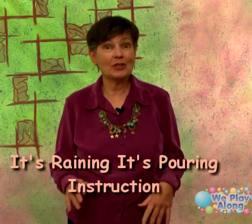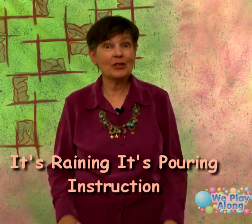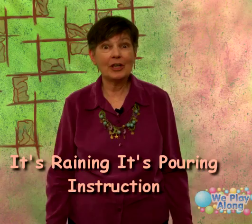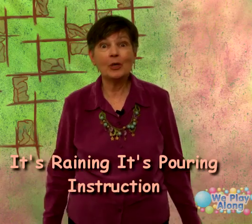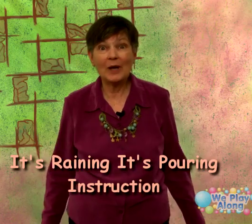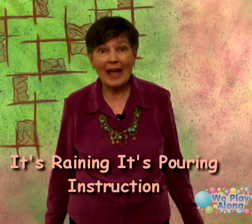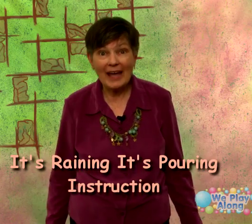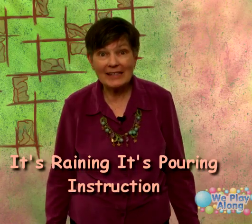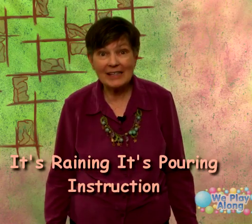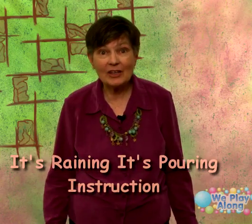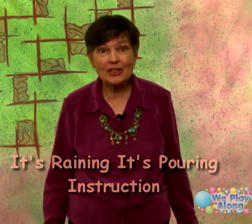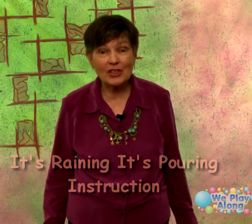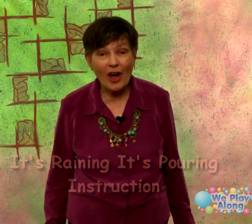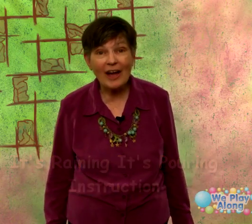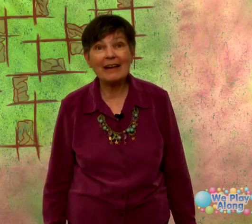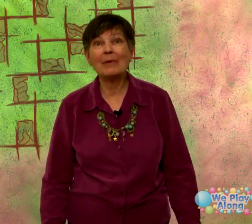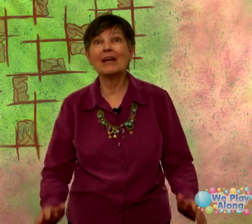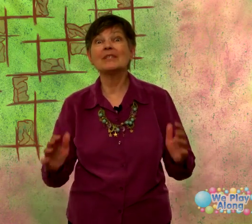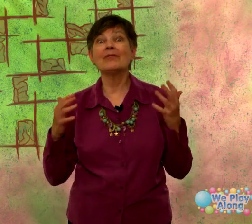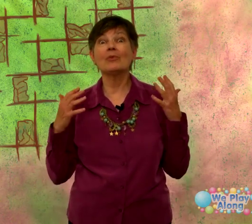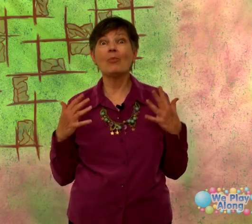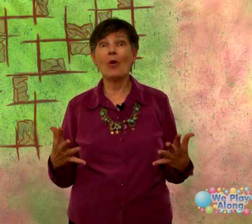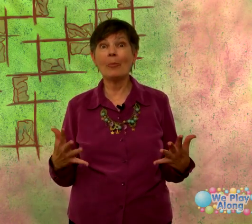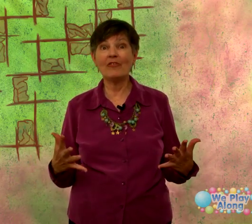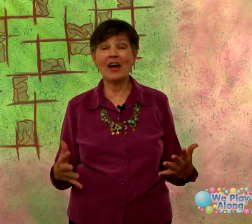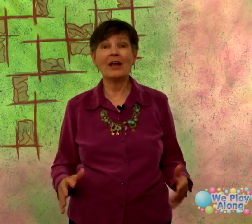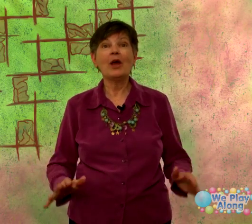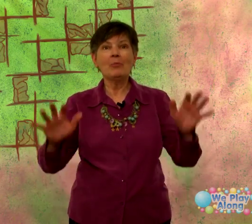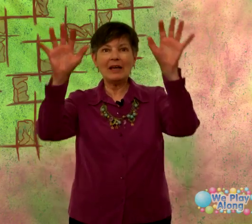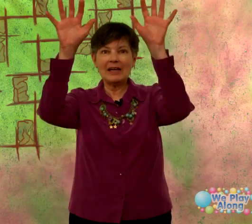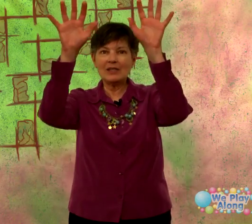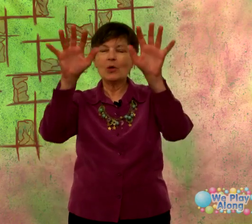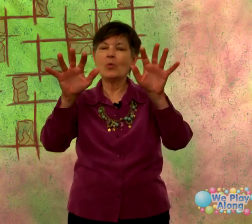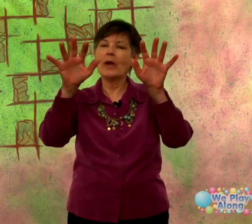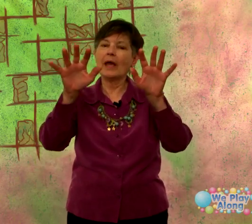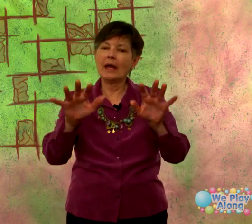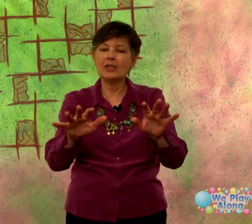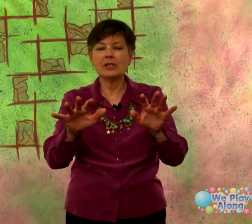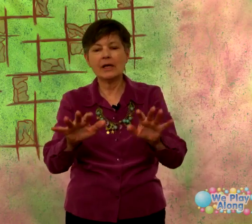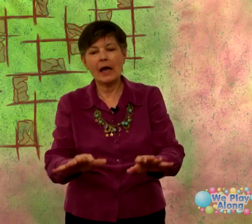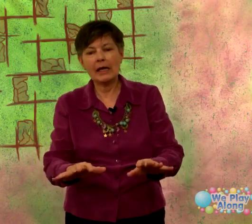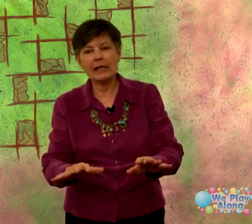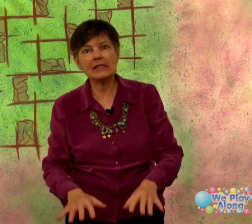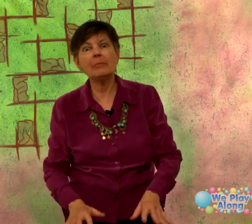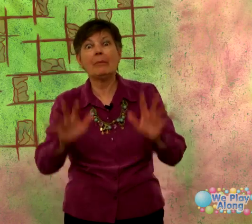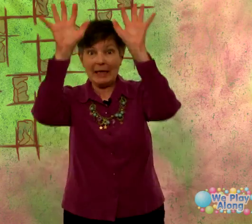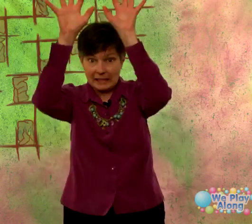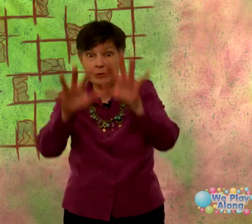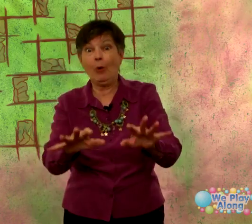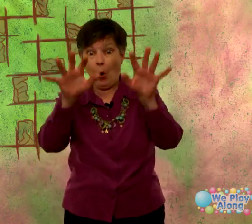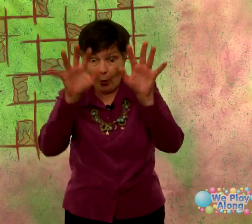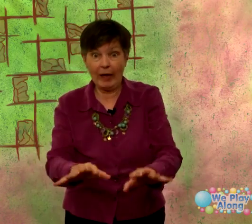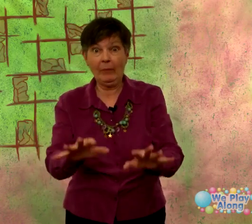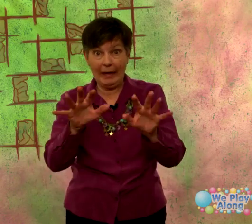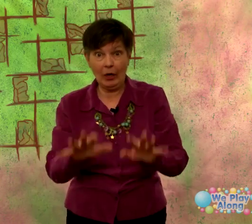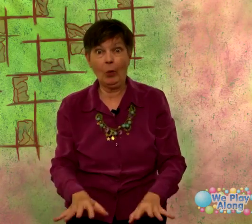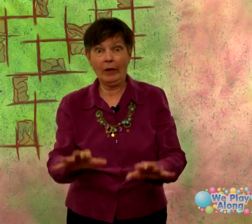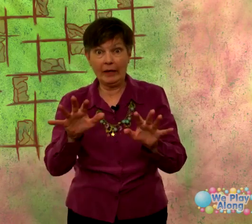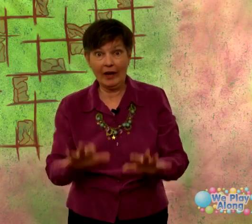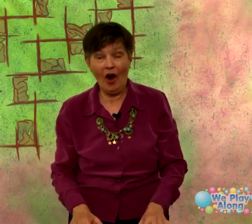turn it into an ASL song, it becomes even more fun because rain is just kind of easy, but because it's pouring, we can go really